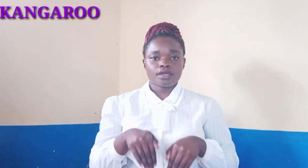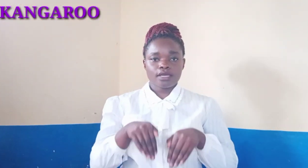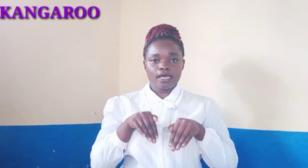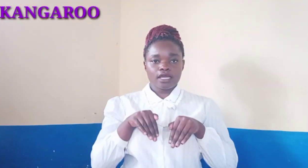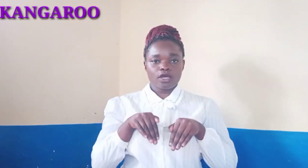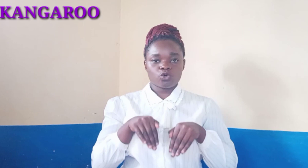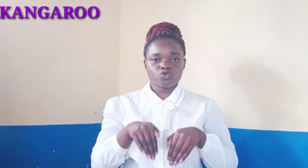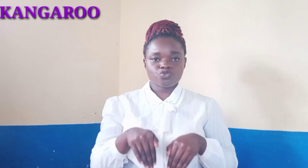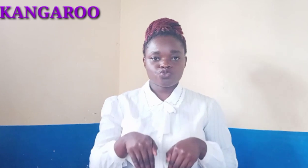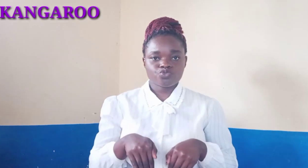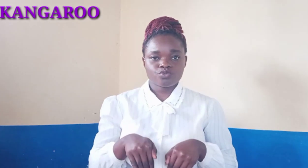Kangaroo.